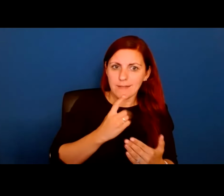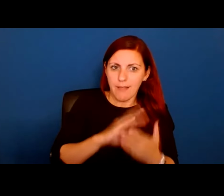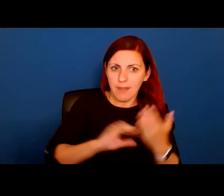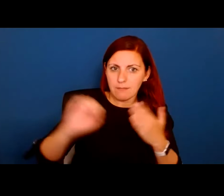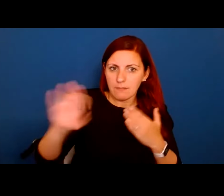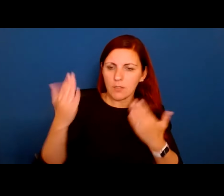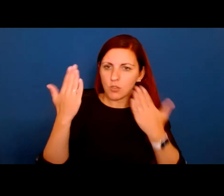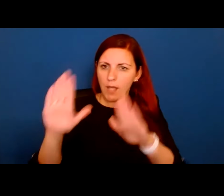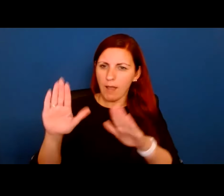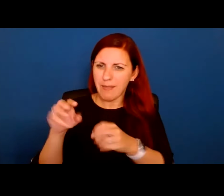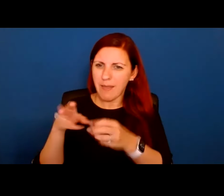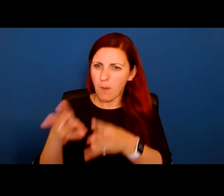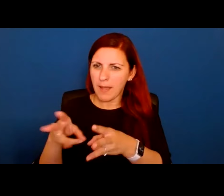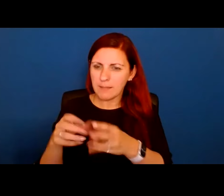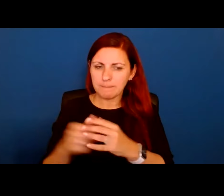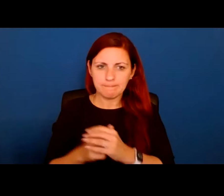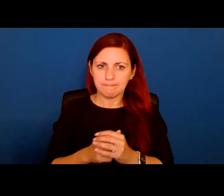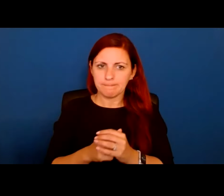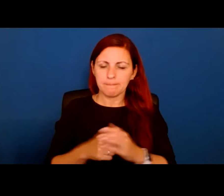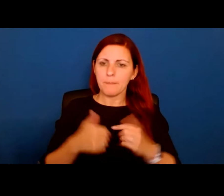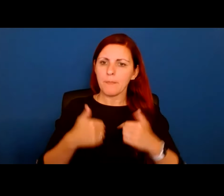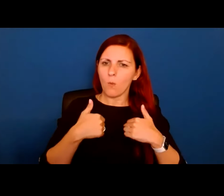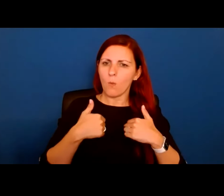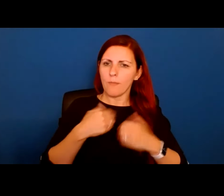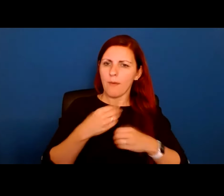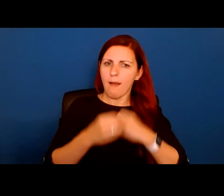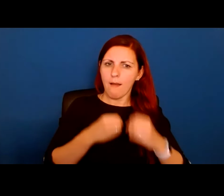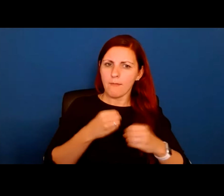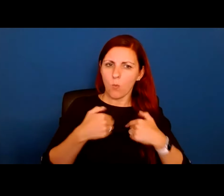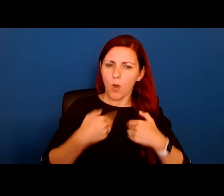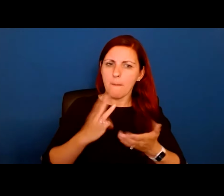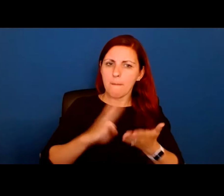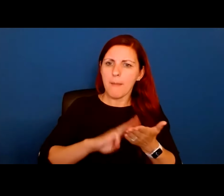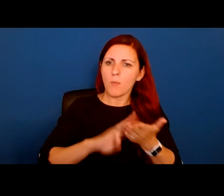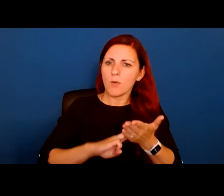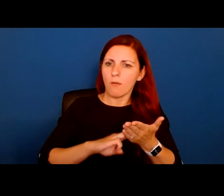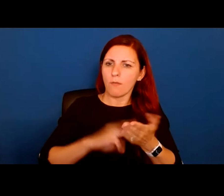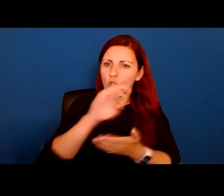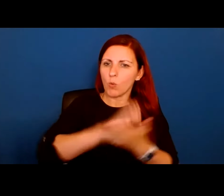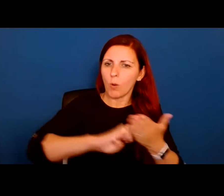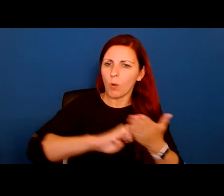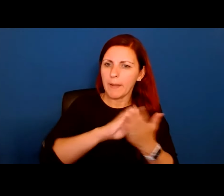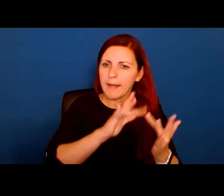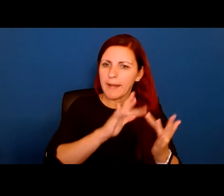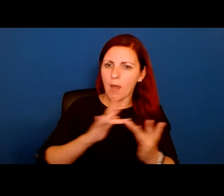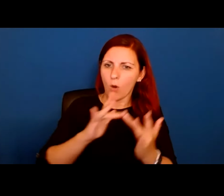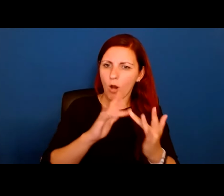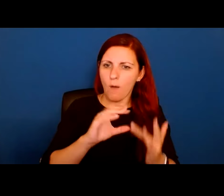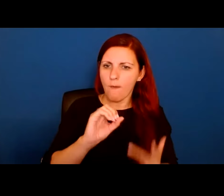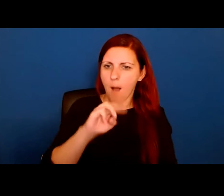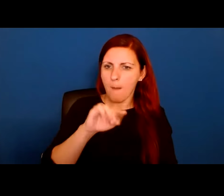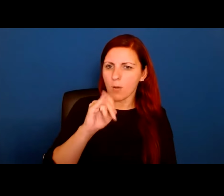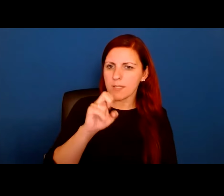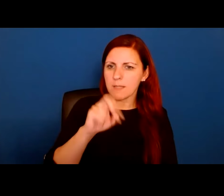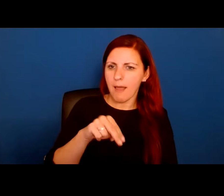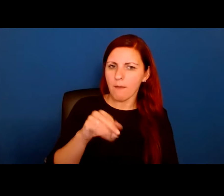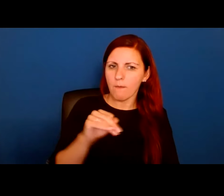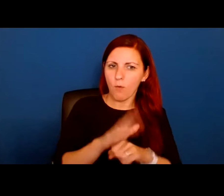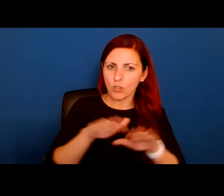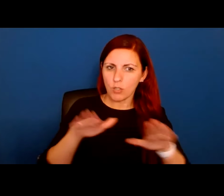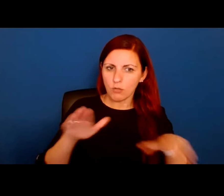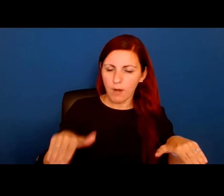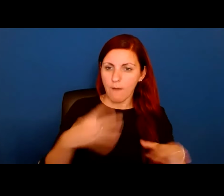We in the Ombudsman for Children's Office are members of the European network of Ombudsman for Children, where there's 32 countries and 40 different offices involved